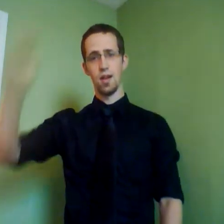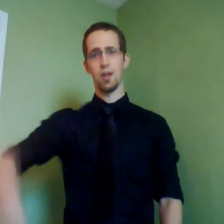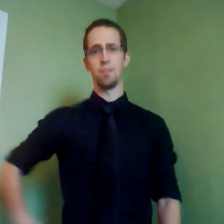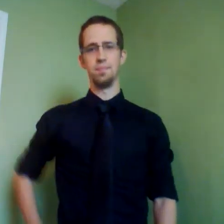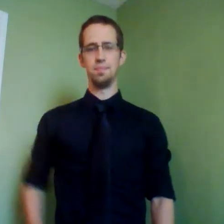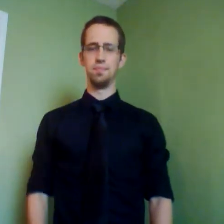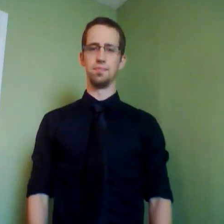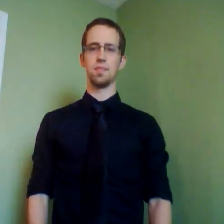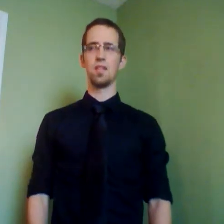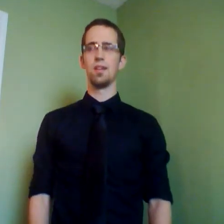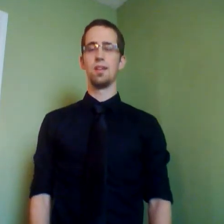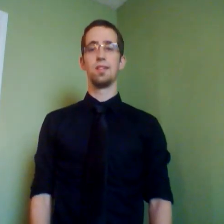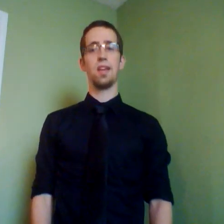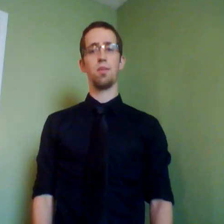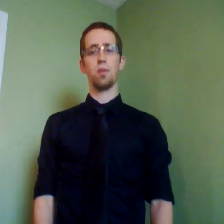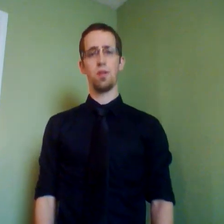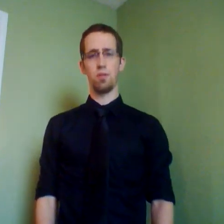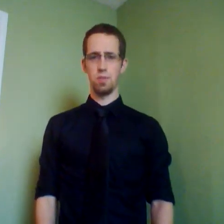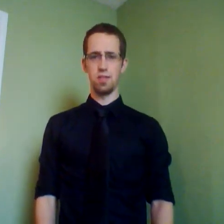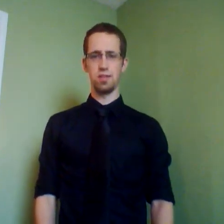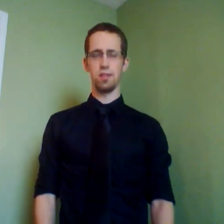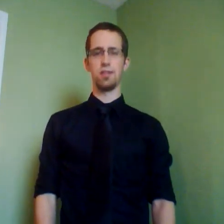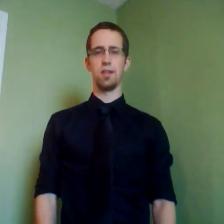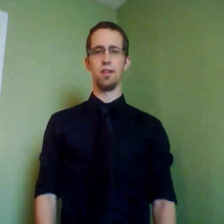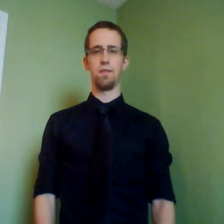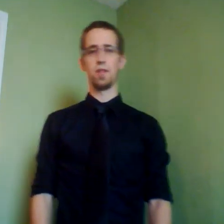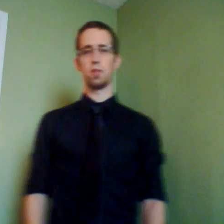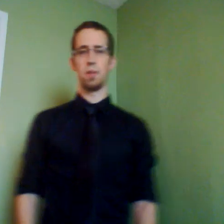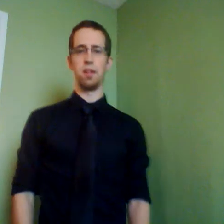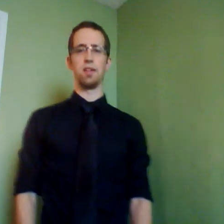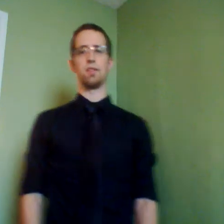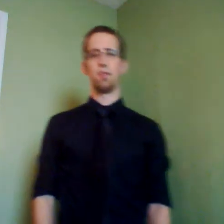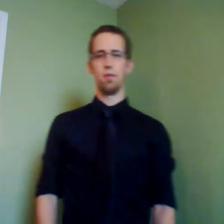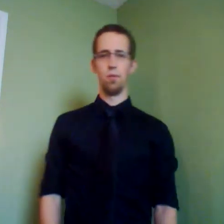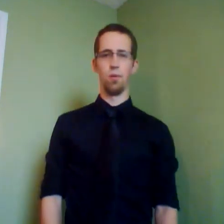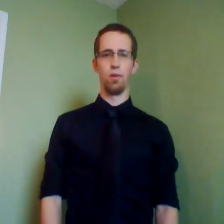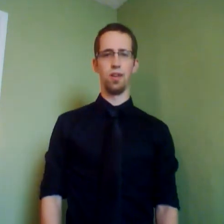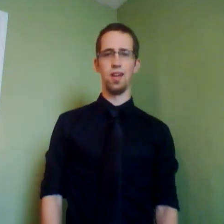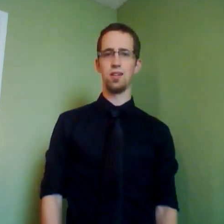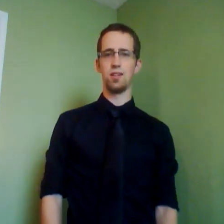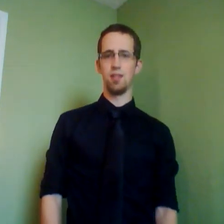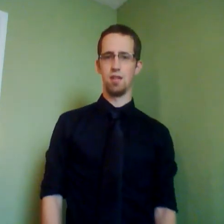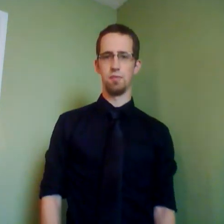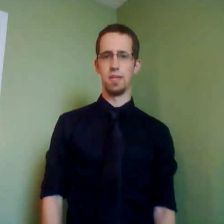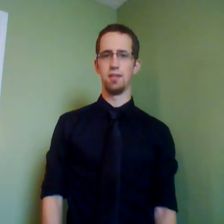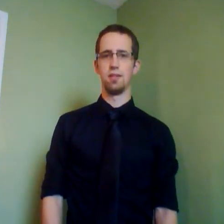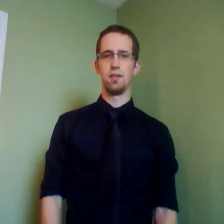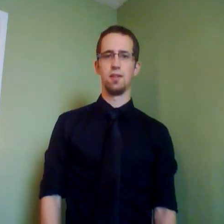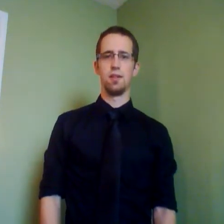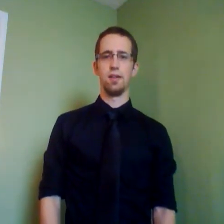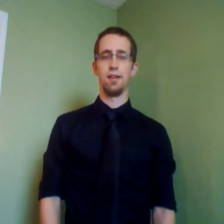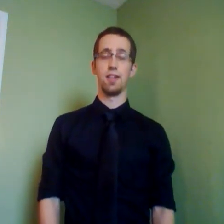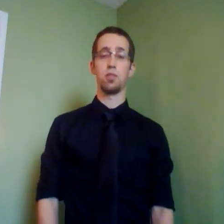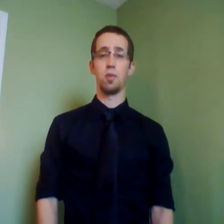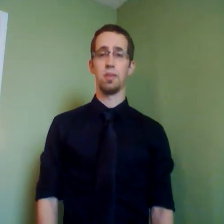Howdy. Today we are going to be discussing fingerspelling, or the ASL alphabet. I just want to be